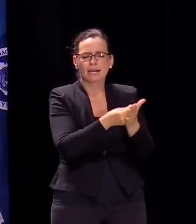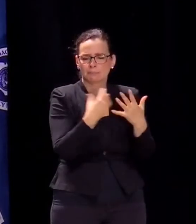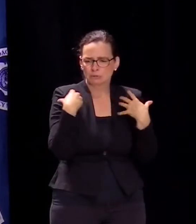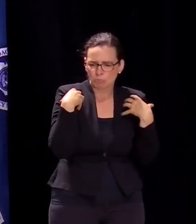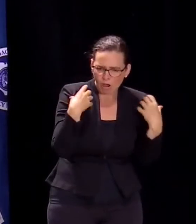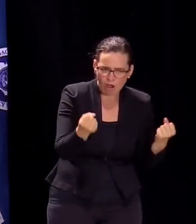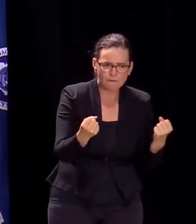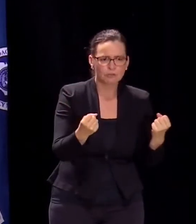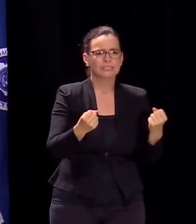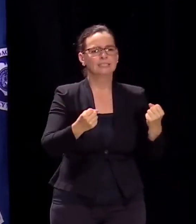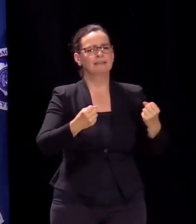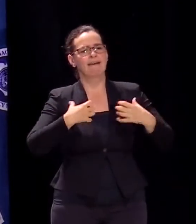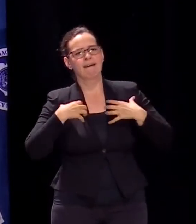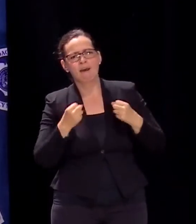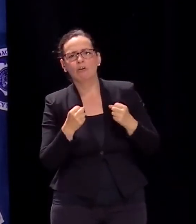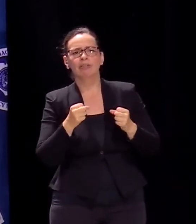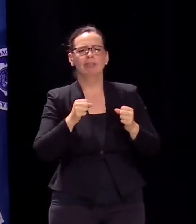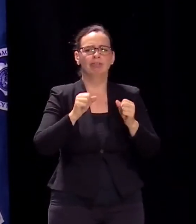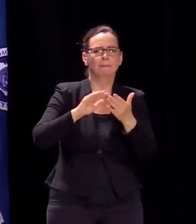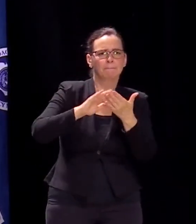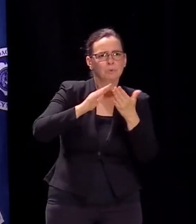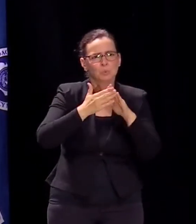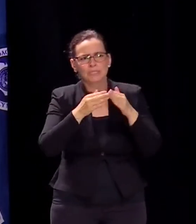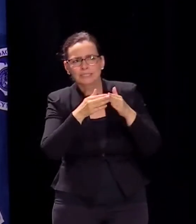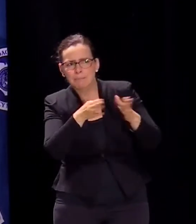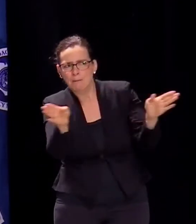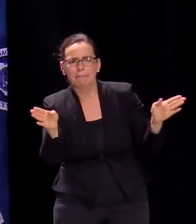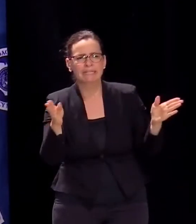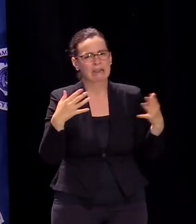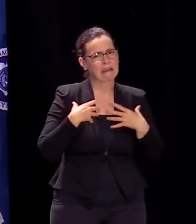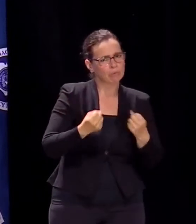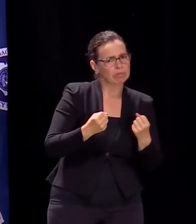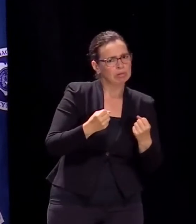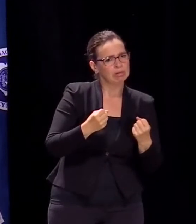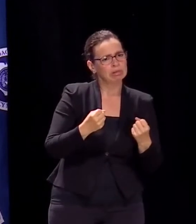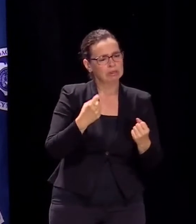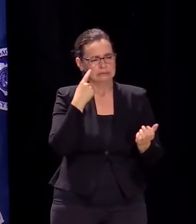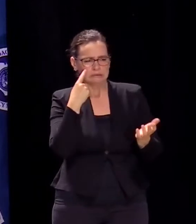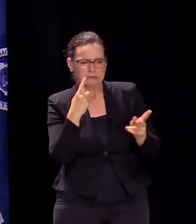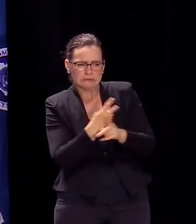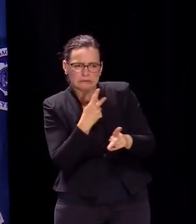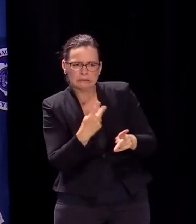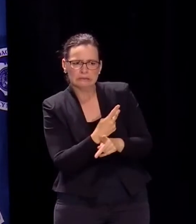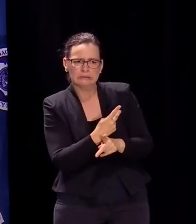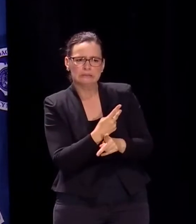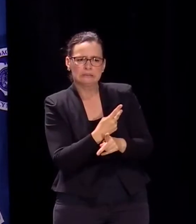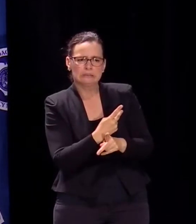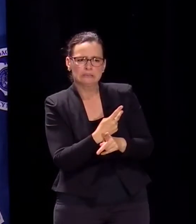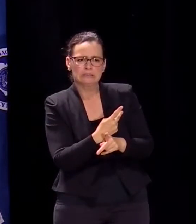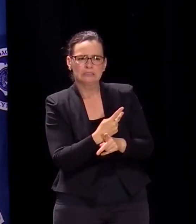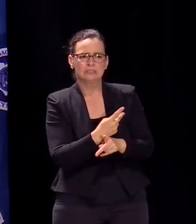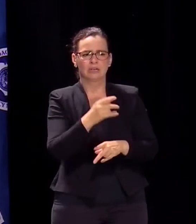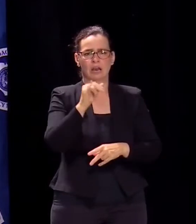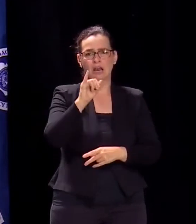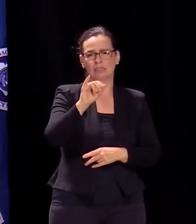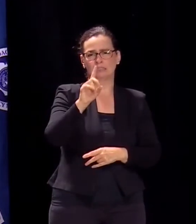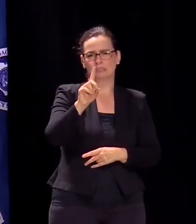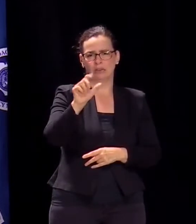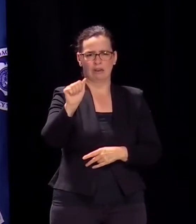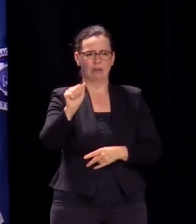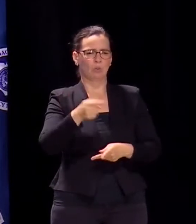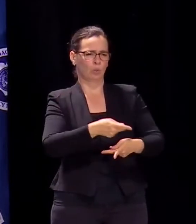talk about later this week some IDA loans that we now have the ability to grant via some state legislation,